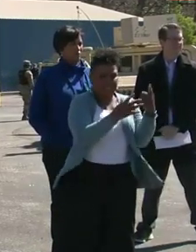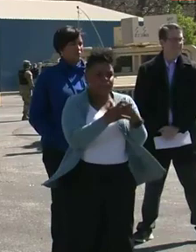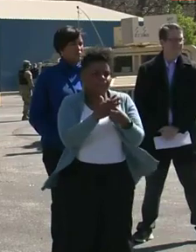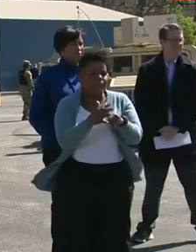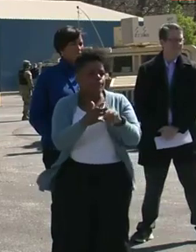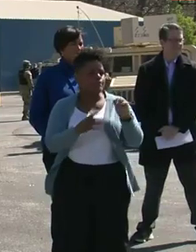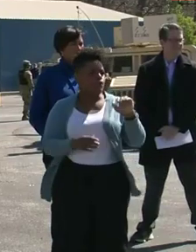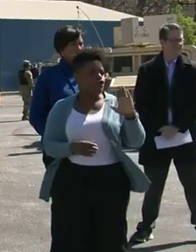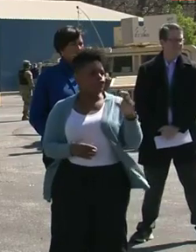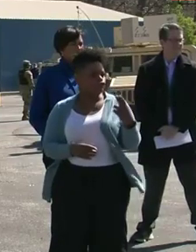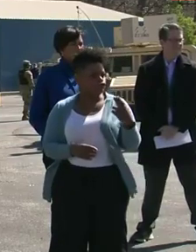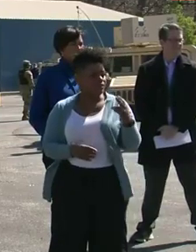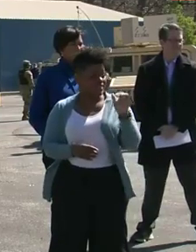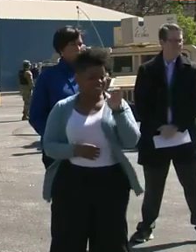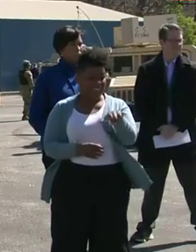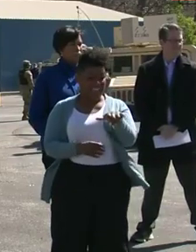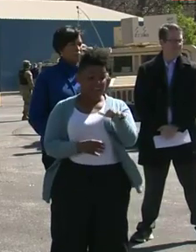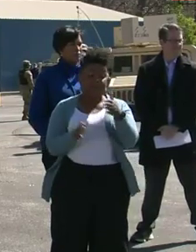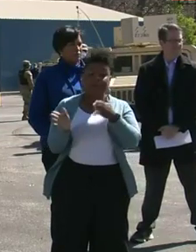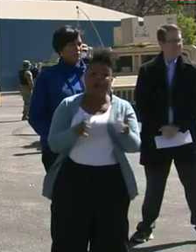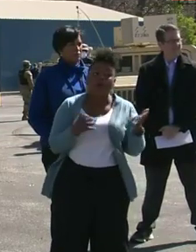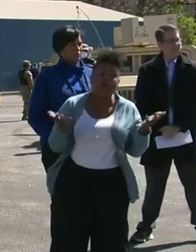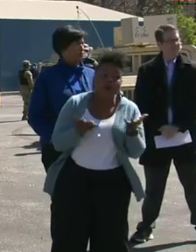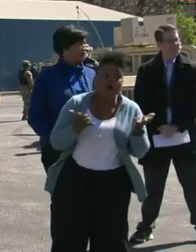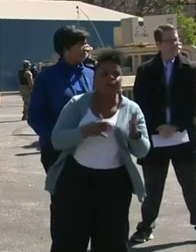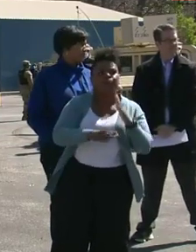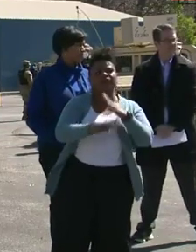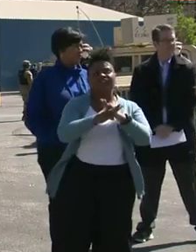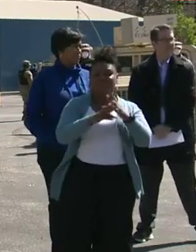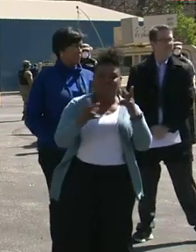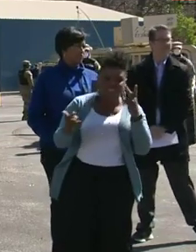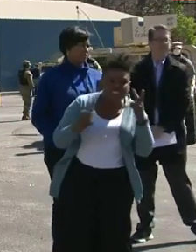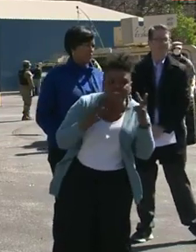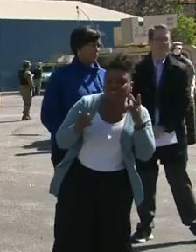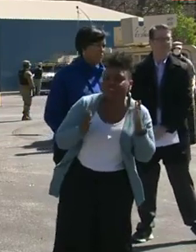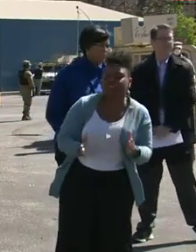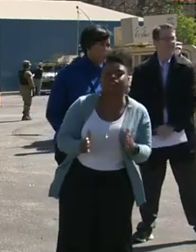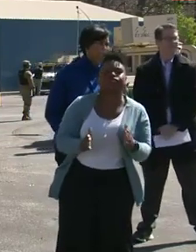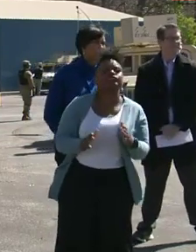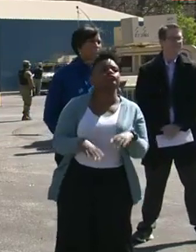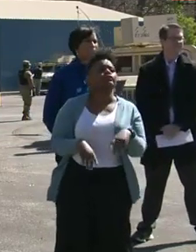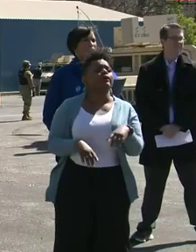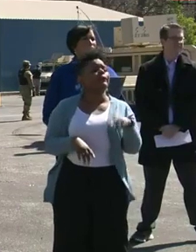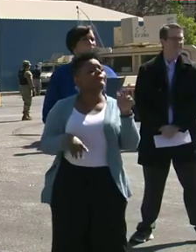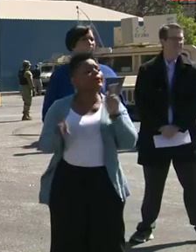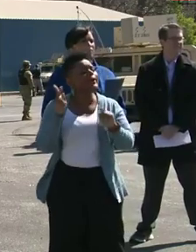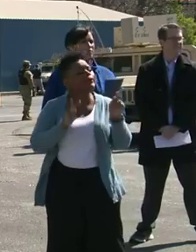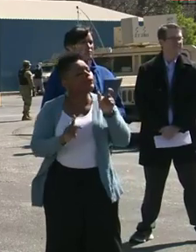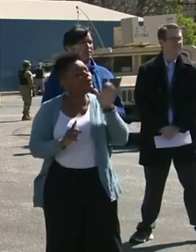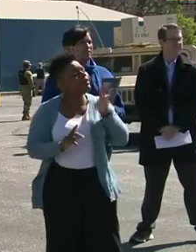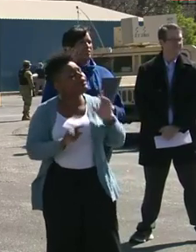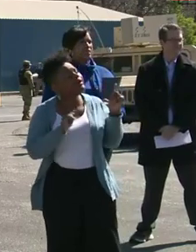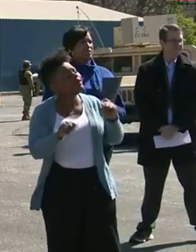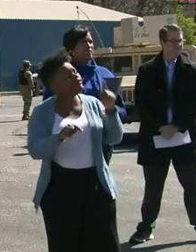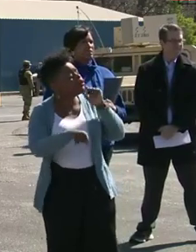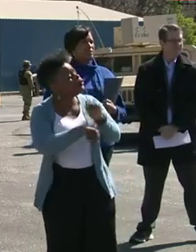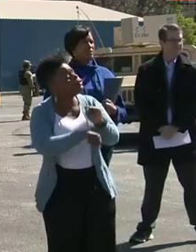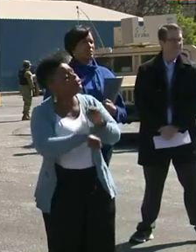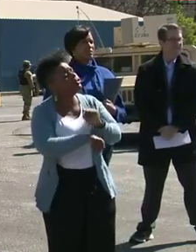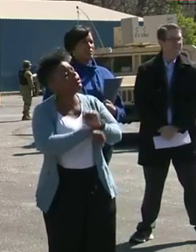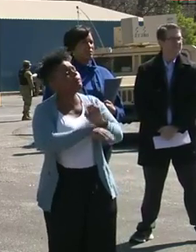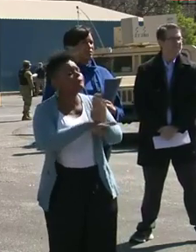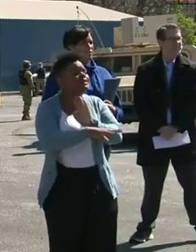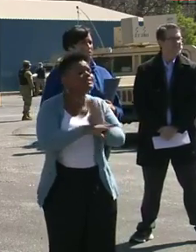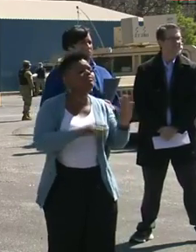on visitors into the facility, including people who were previously coming into the facility for business purposes as well as